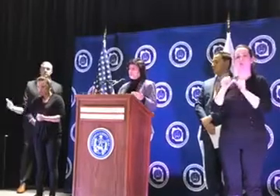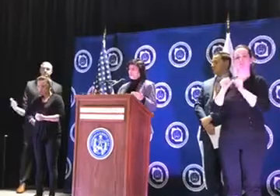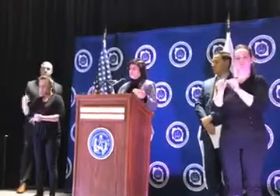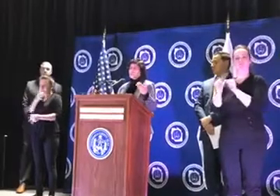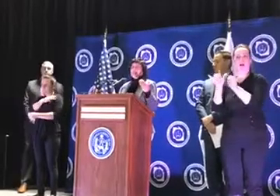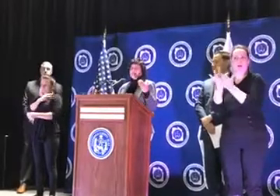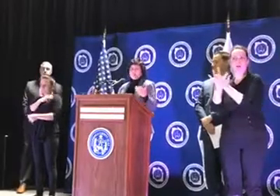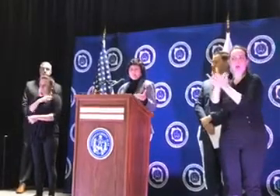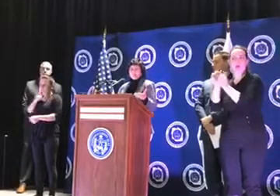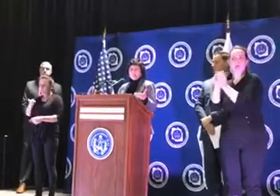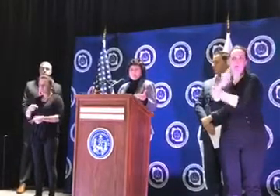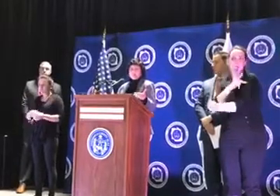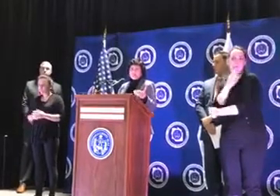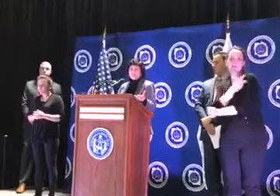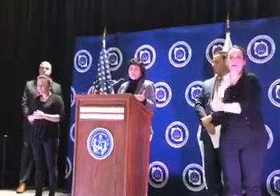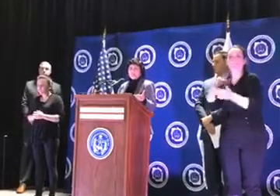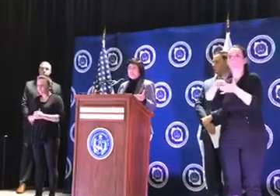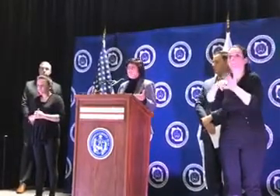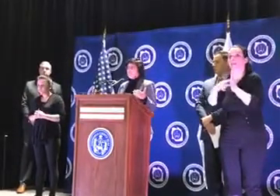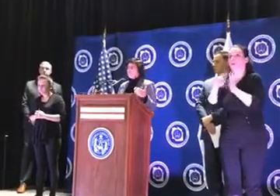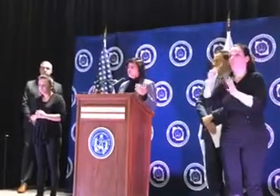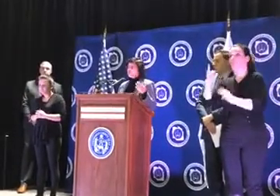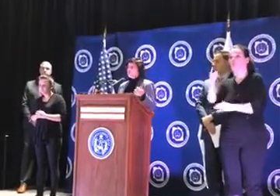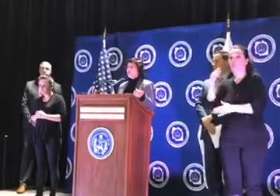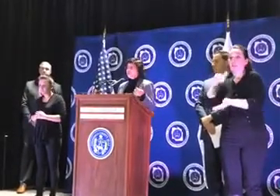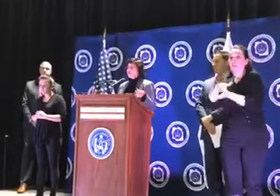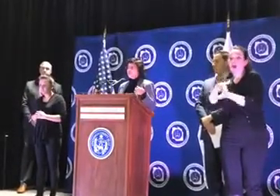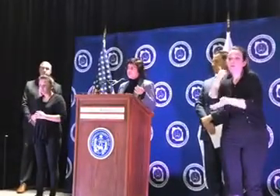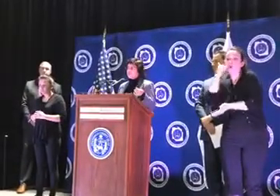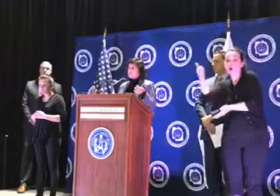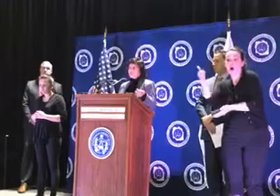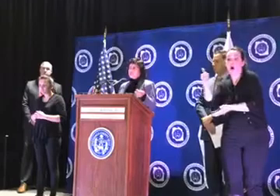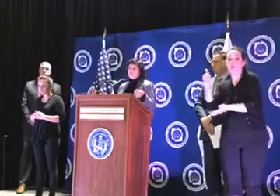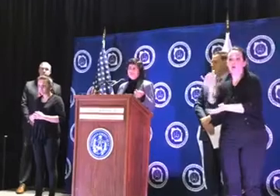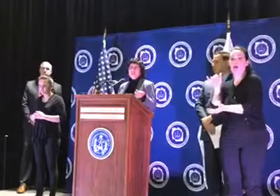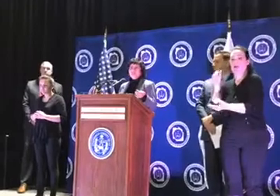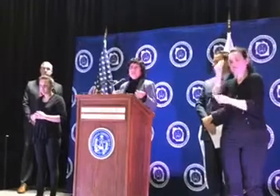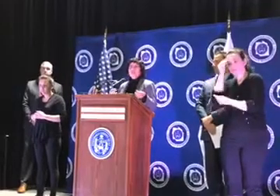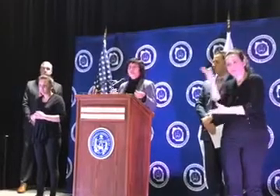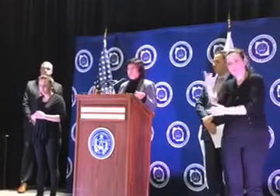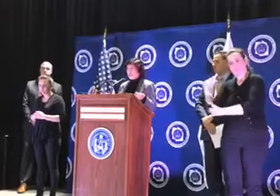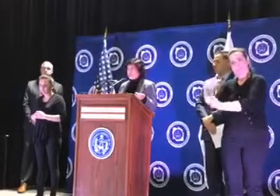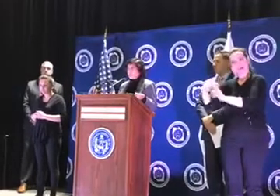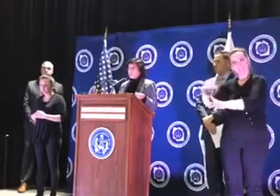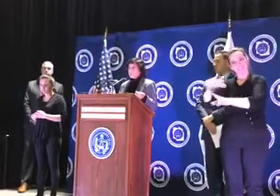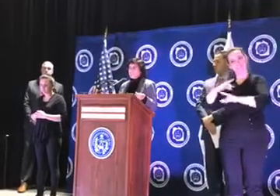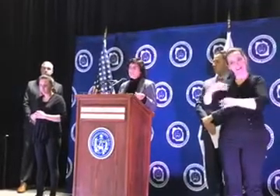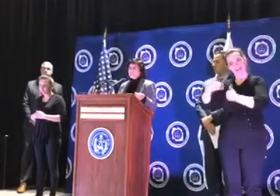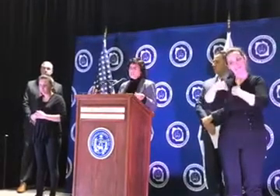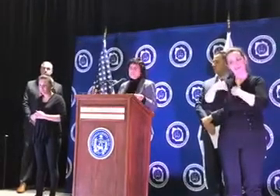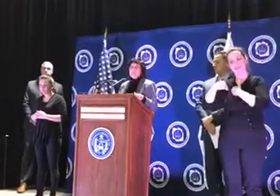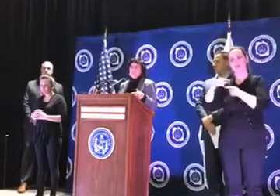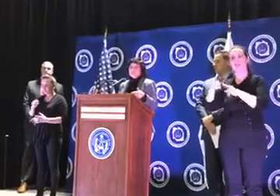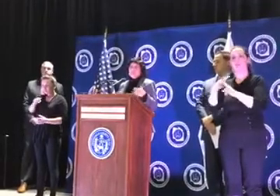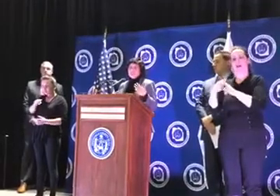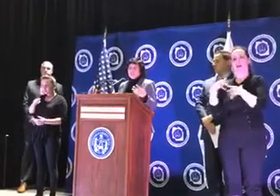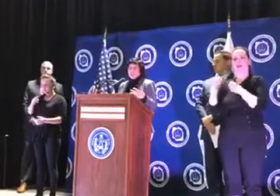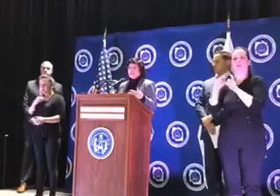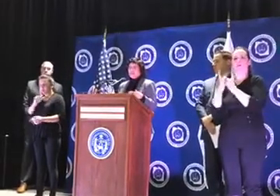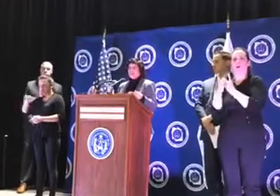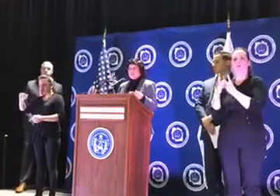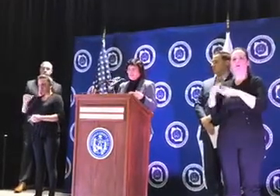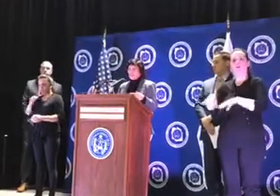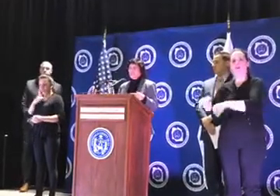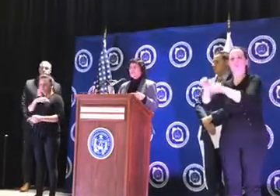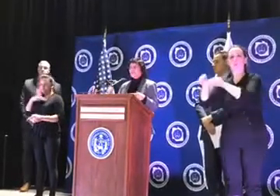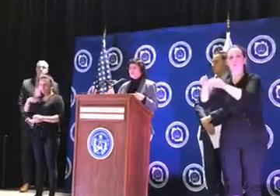been contacted by their primary care physician. If they do not have the primary care physician, we certainly will go ahead and contact them. Our staff